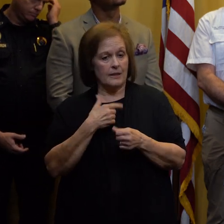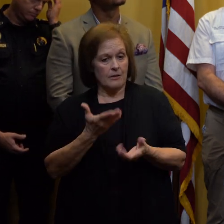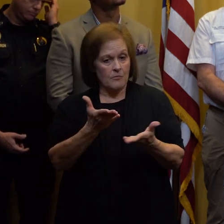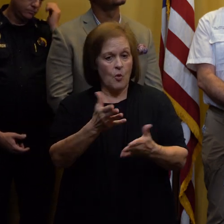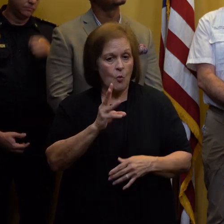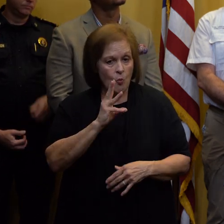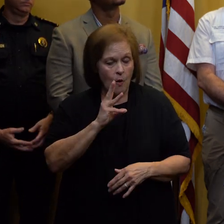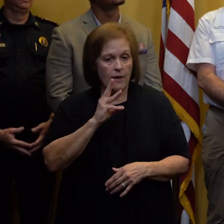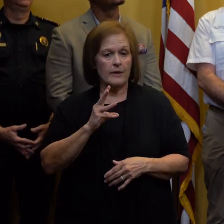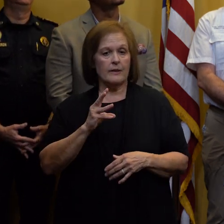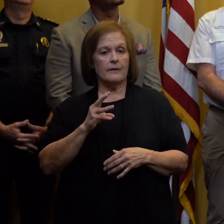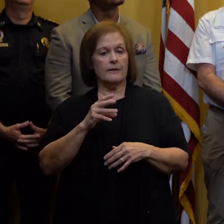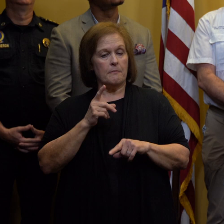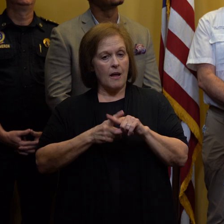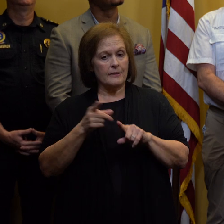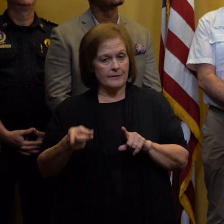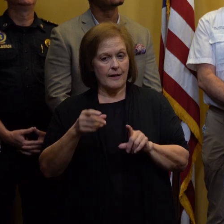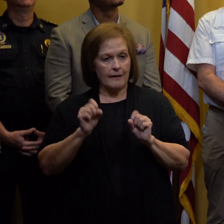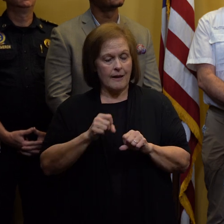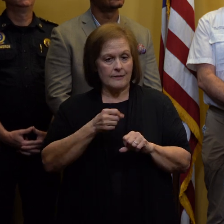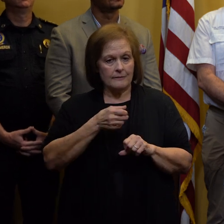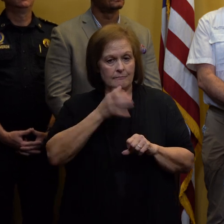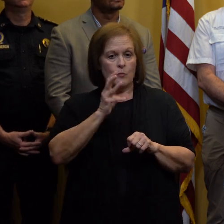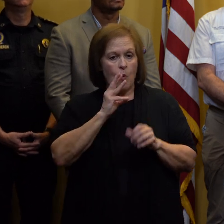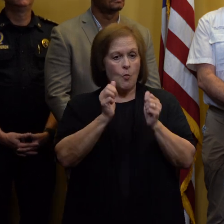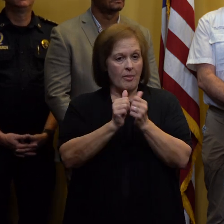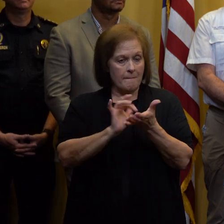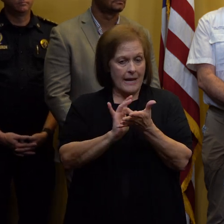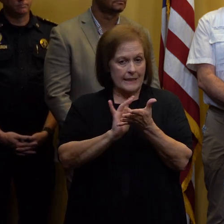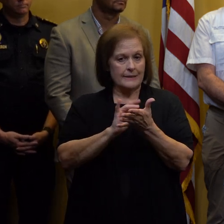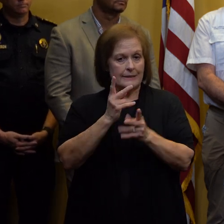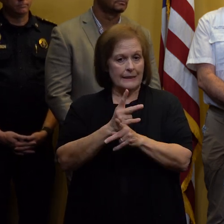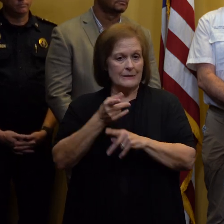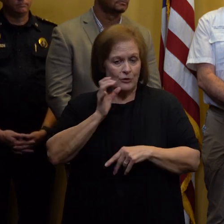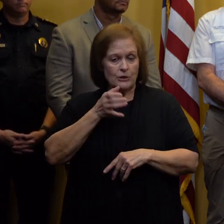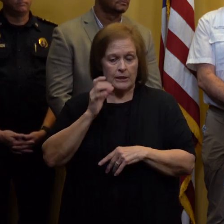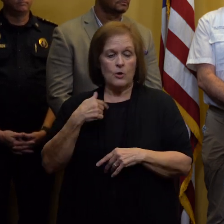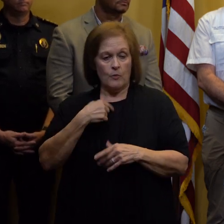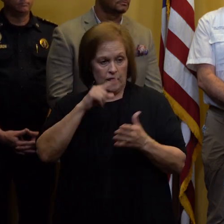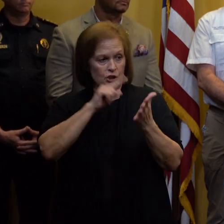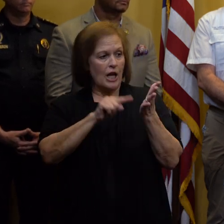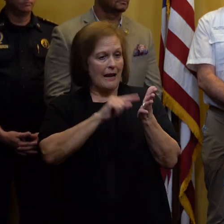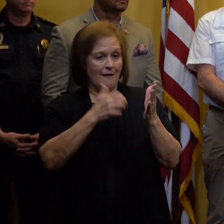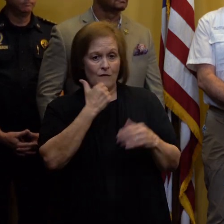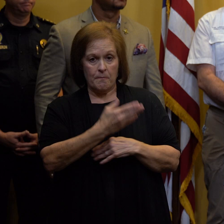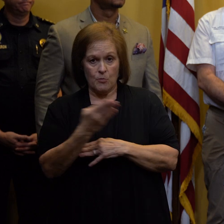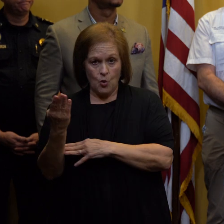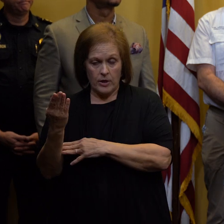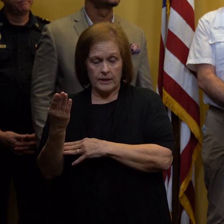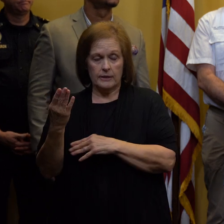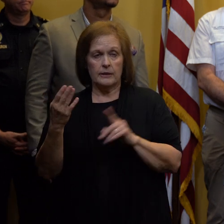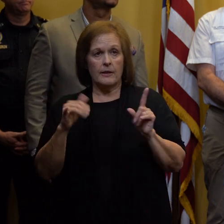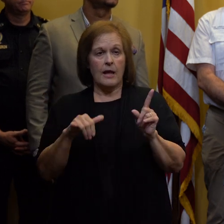that water while taking this medication throughout the day, which dehydrates them. So we start our mornings off checking on those individuals, which off the top of